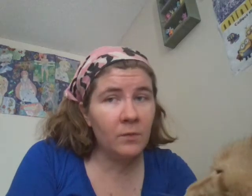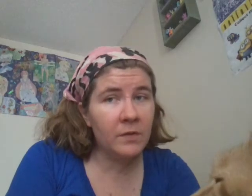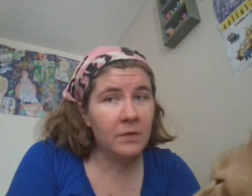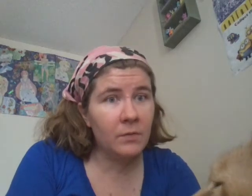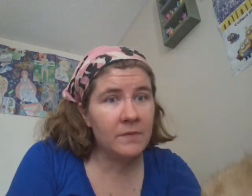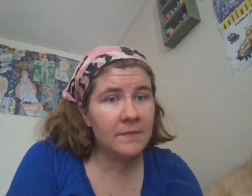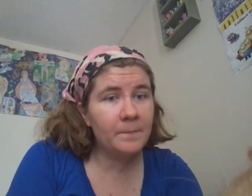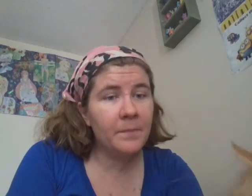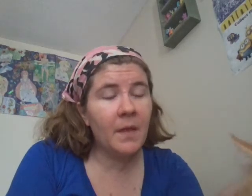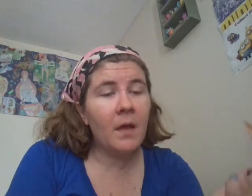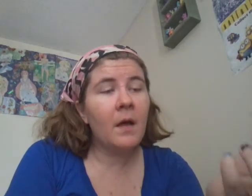good with those.